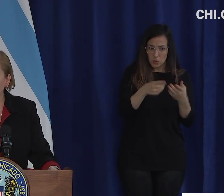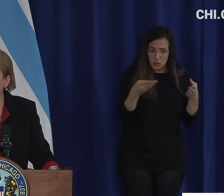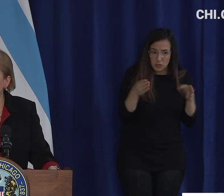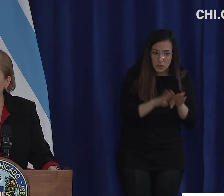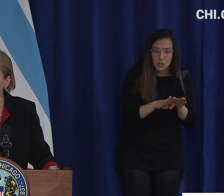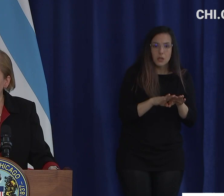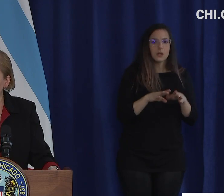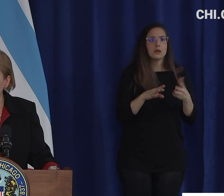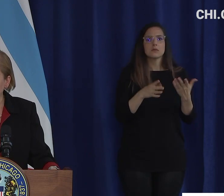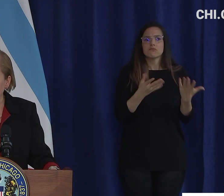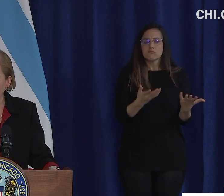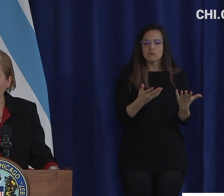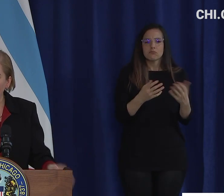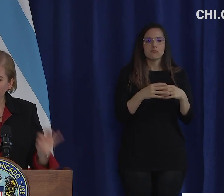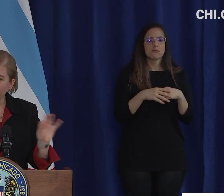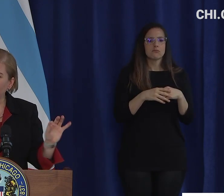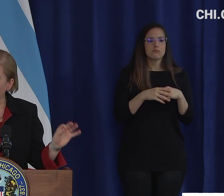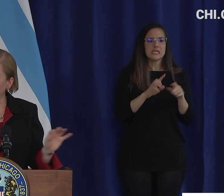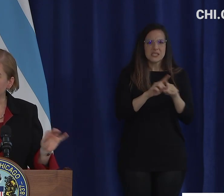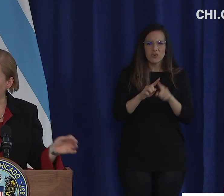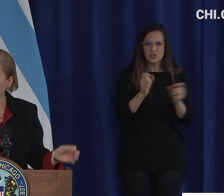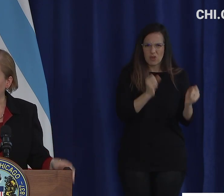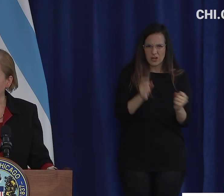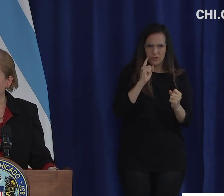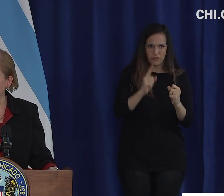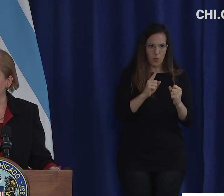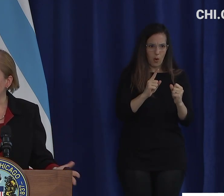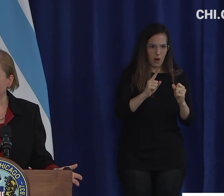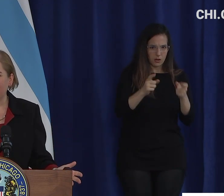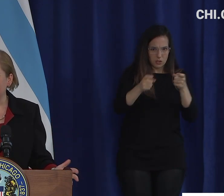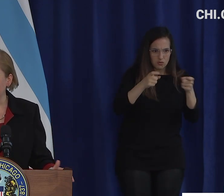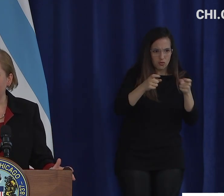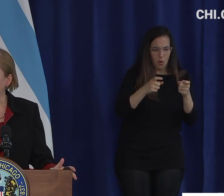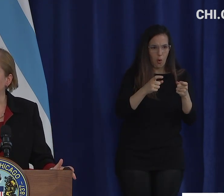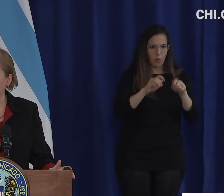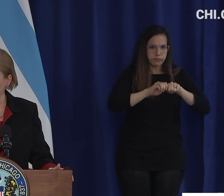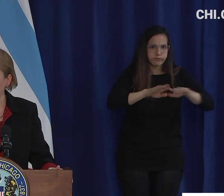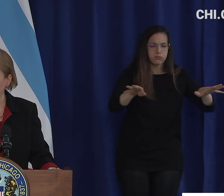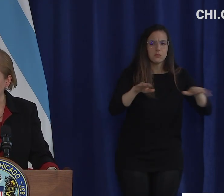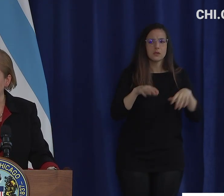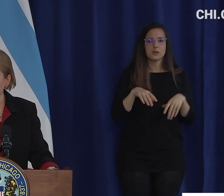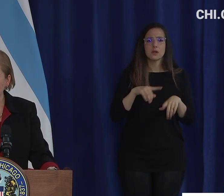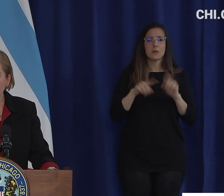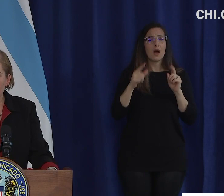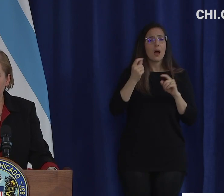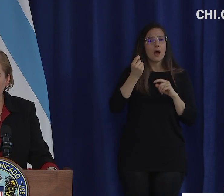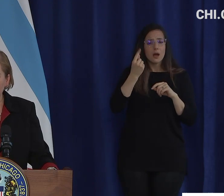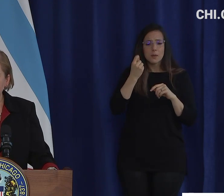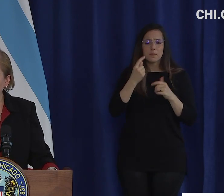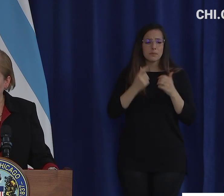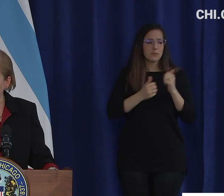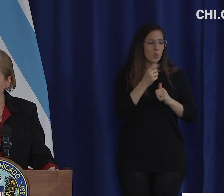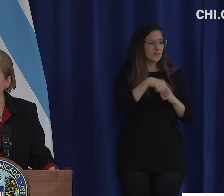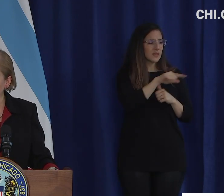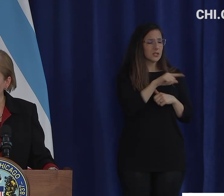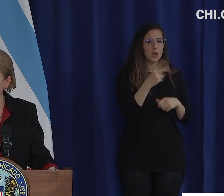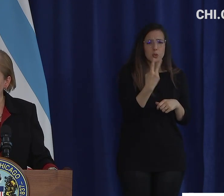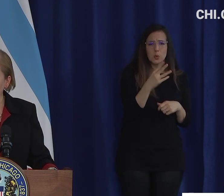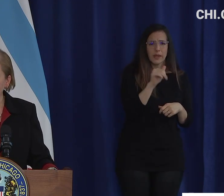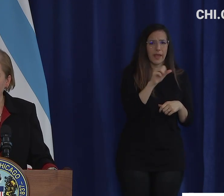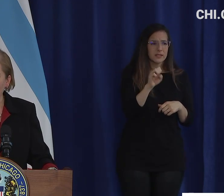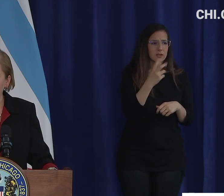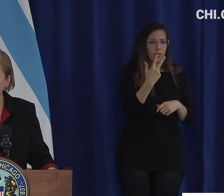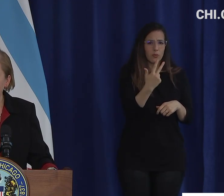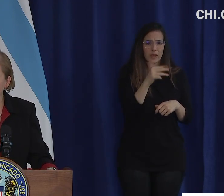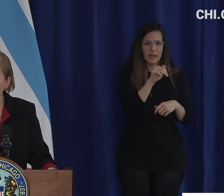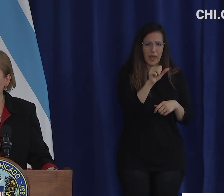risk? But broadly speaking, although we follow small clusters, most of these may be 2 to 3 cases. It is rare at this point for